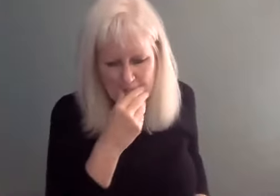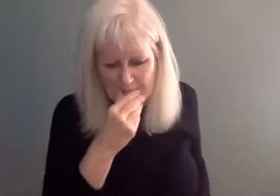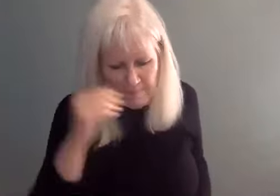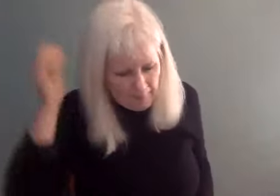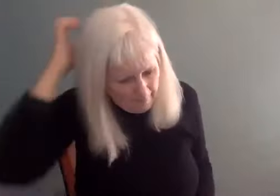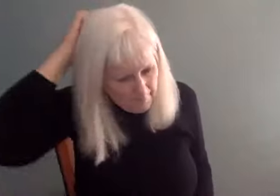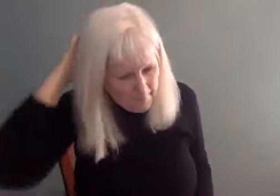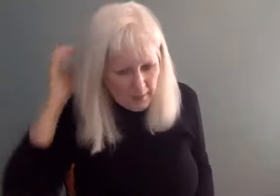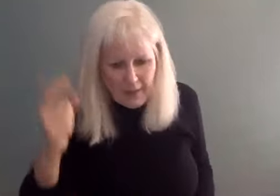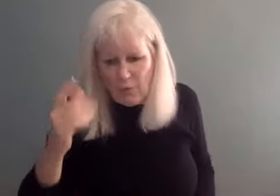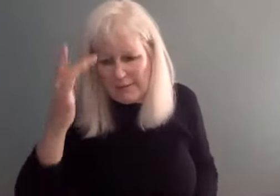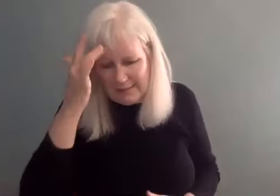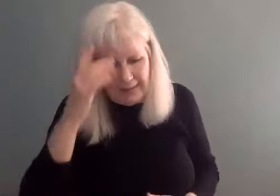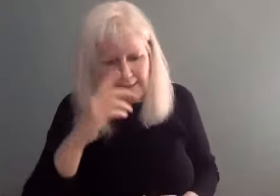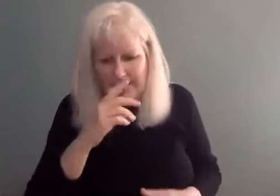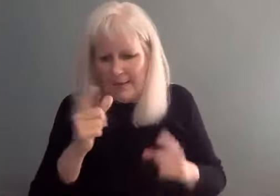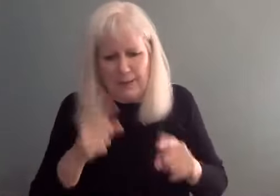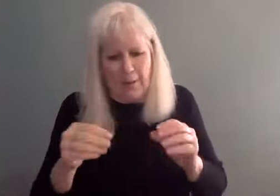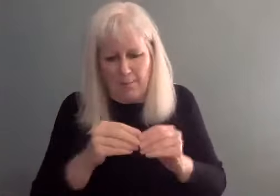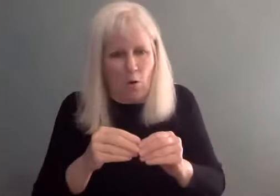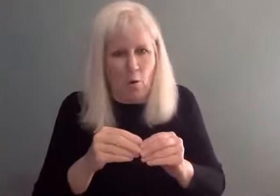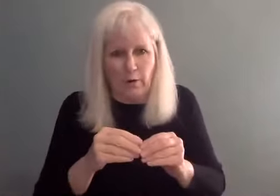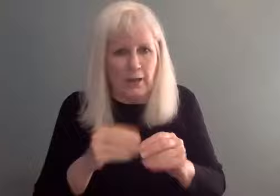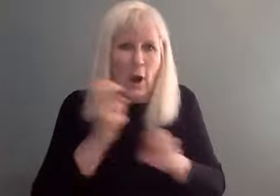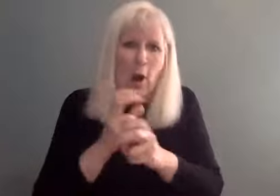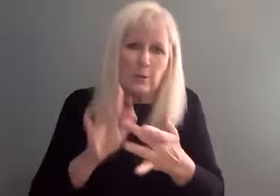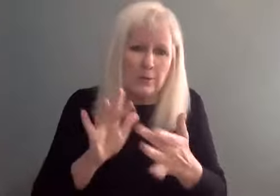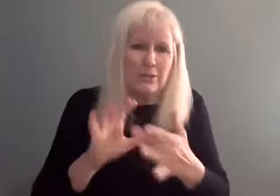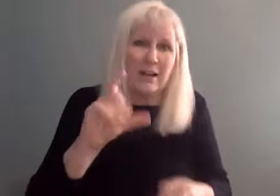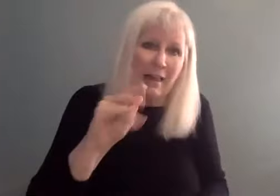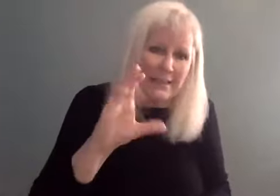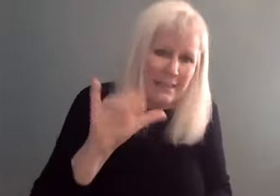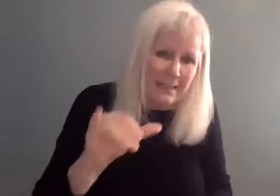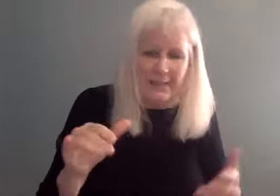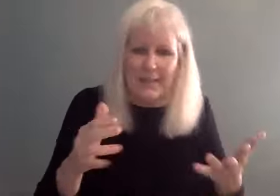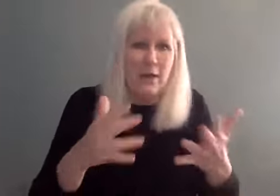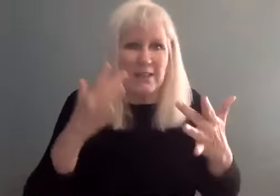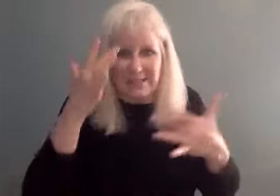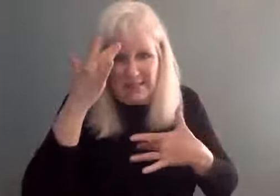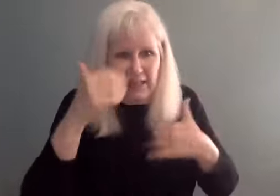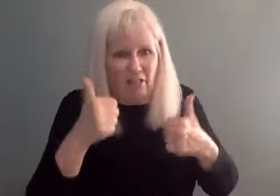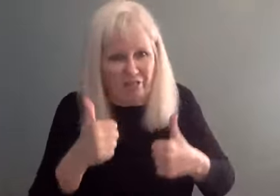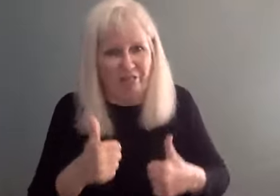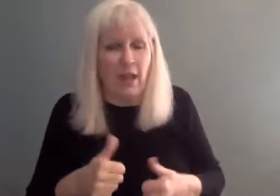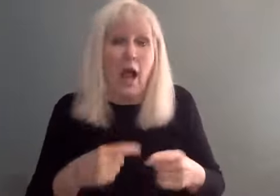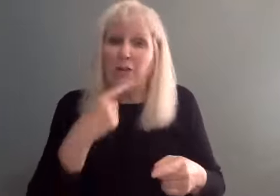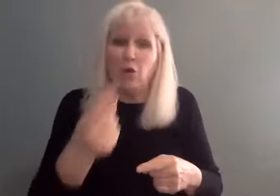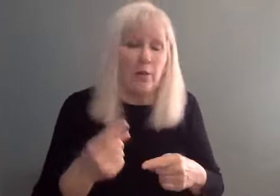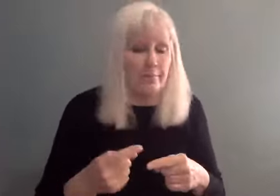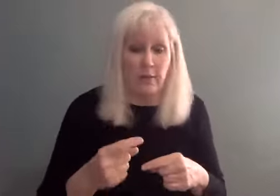he didn't come anymore, and he was hard to reach. And but I was telling him about after 30 years in the legal field, they let me